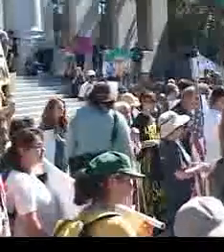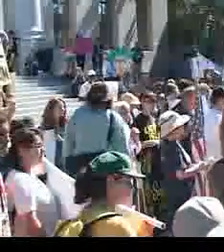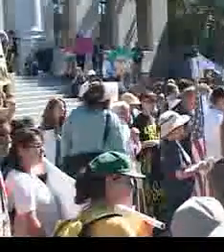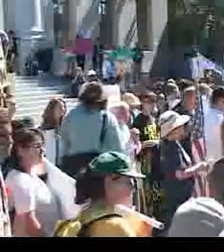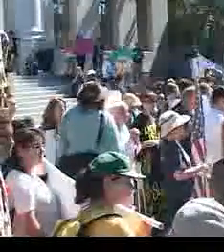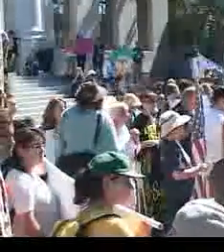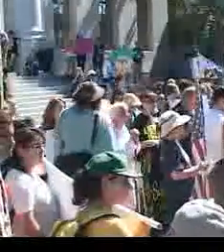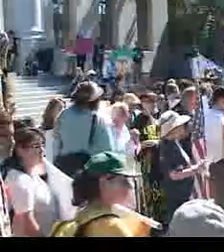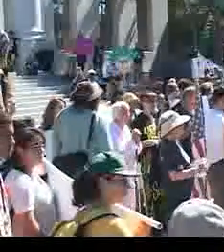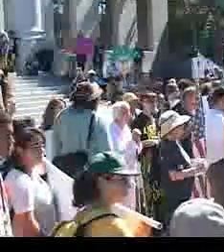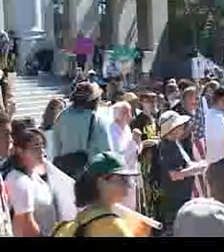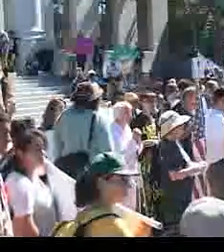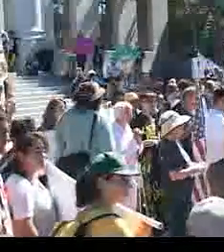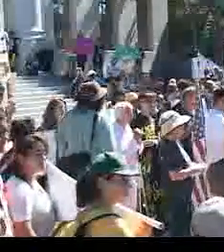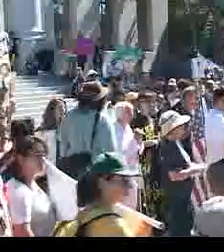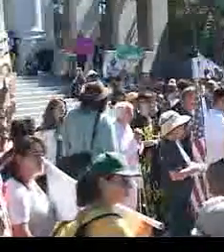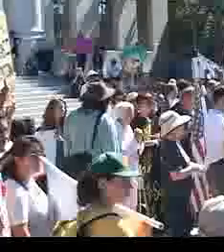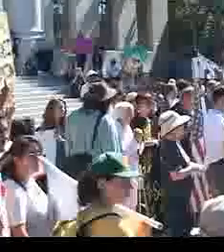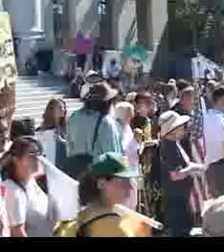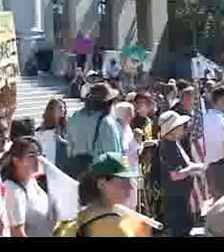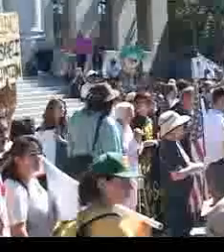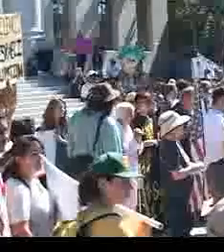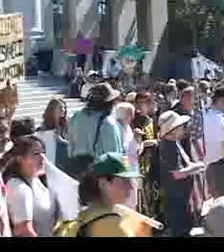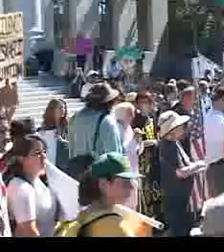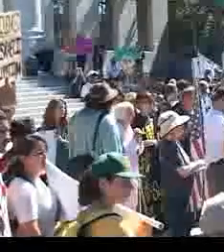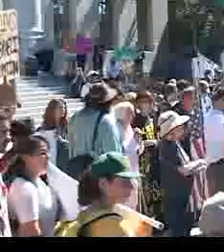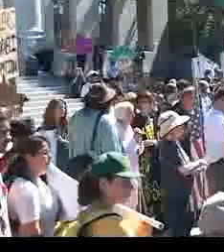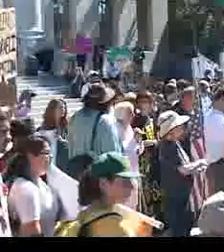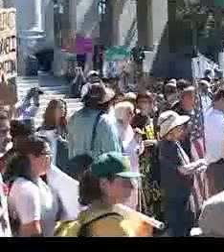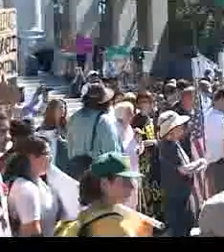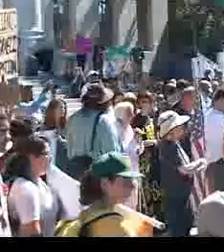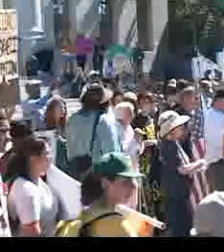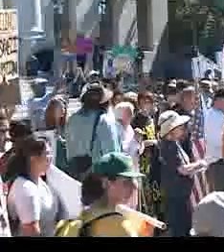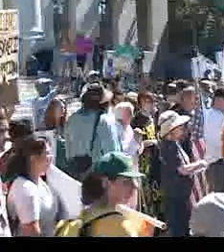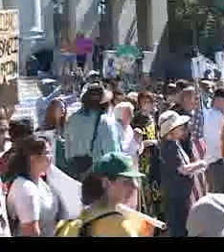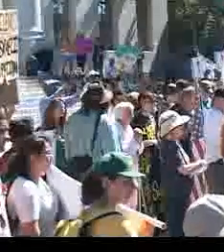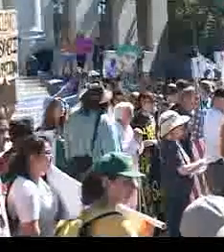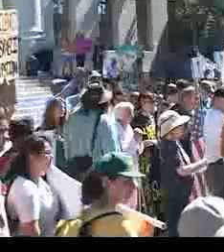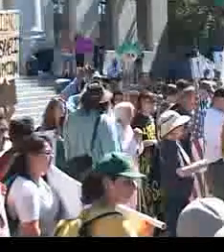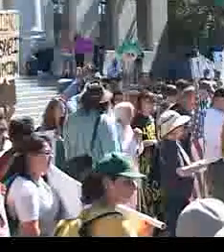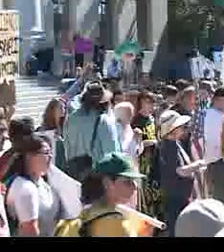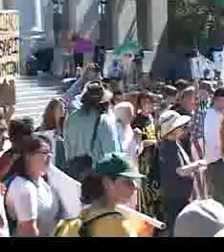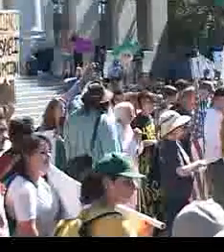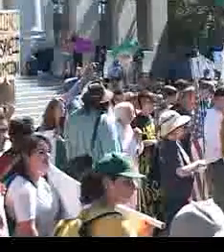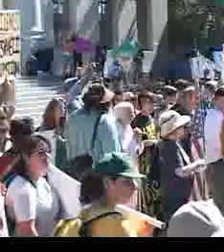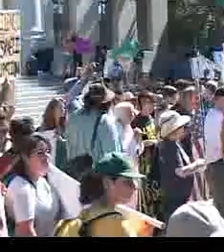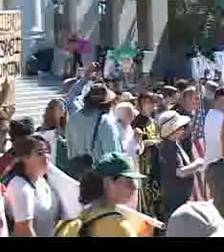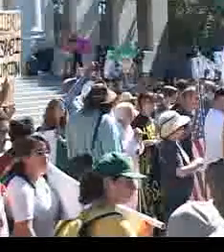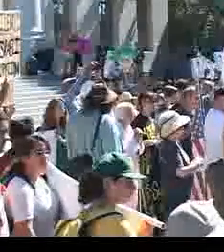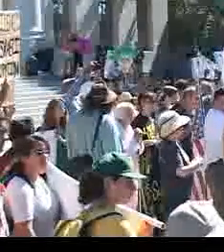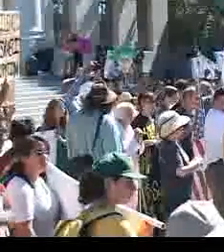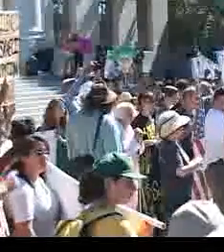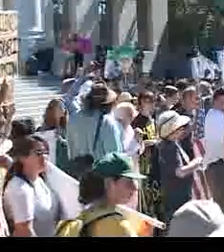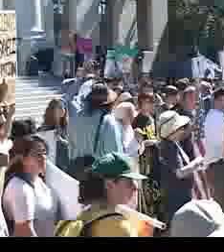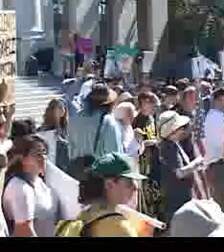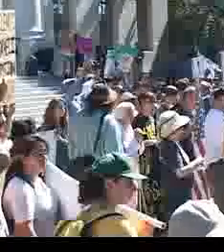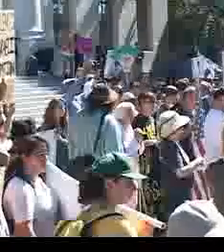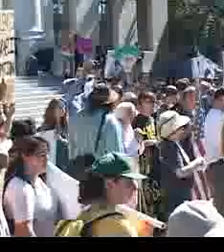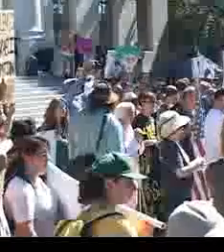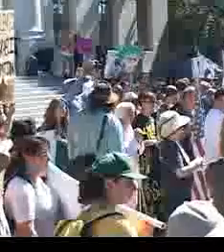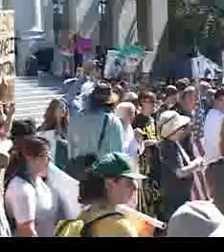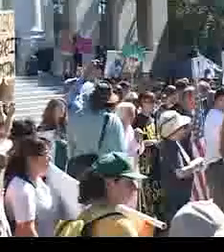said, would you ever imagine the manager of a firm making a statement publicly in opposition to his board of